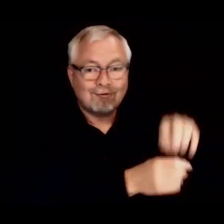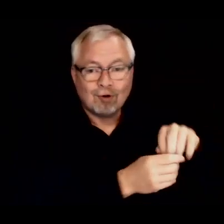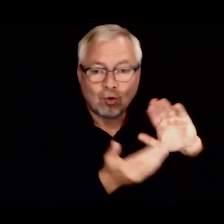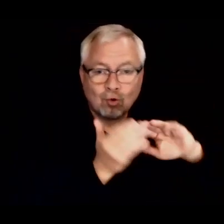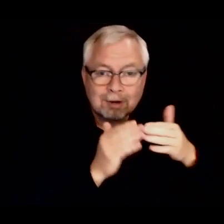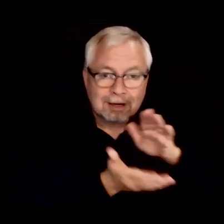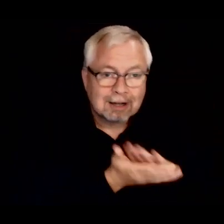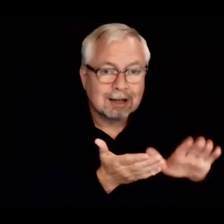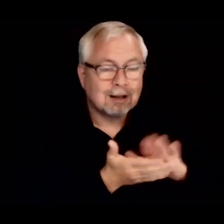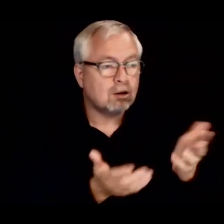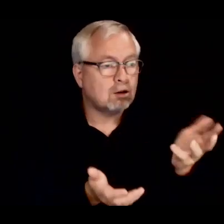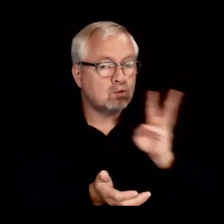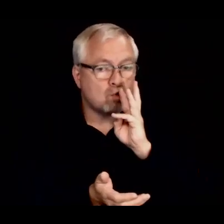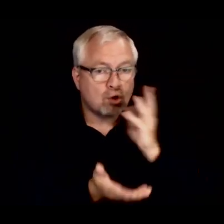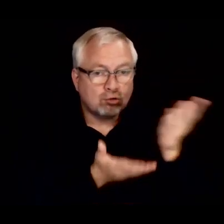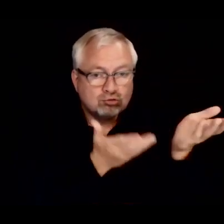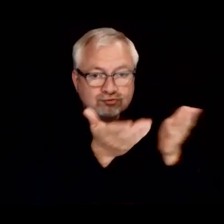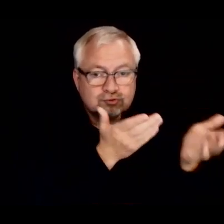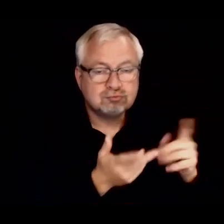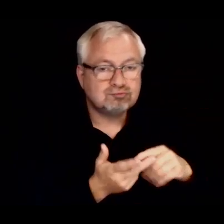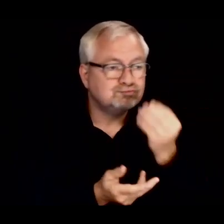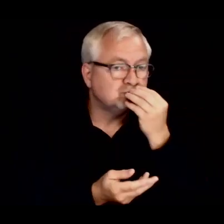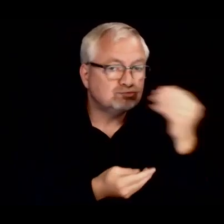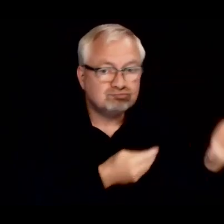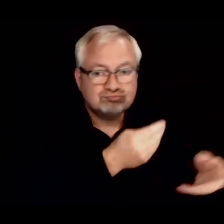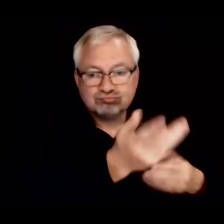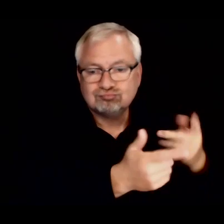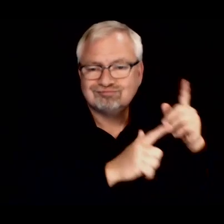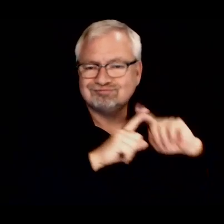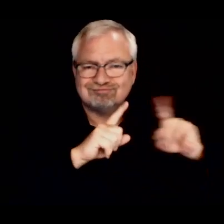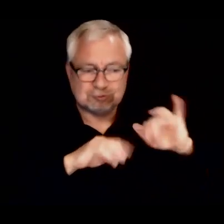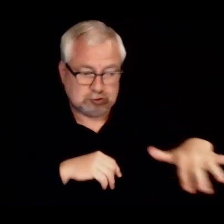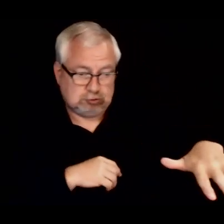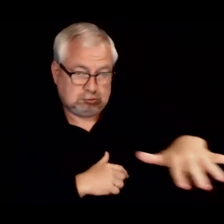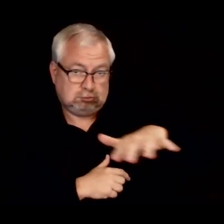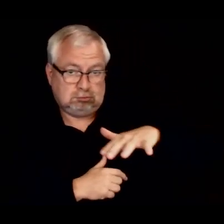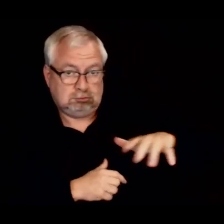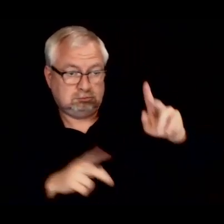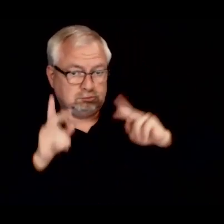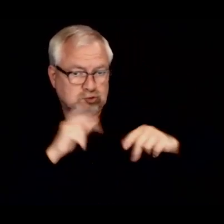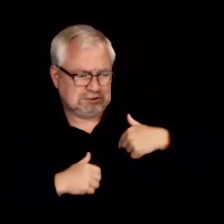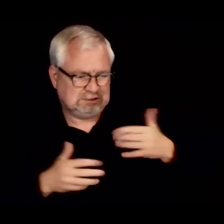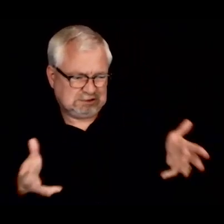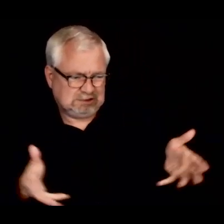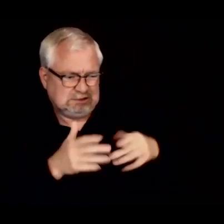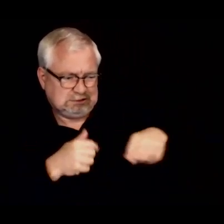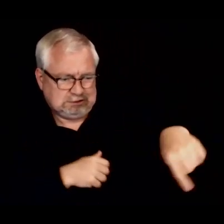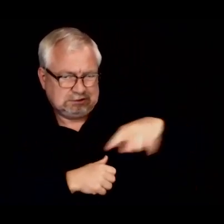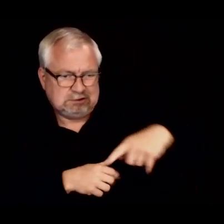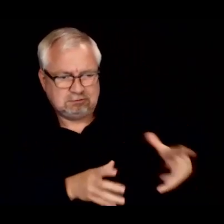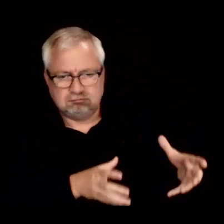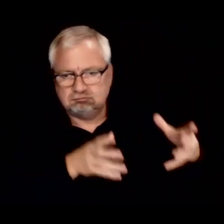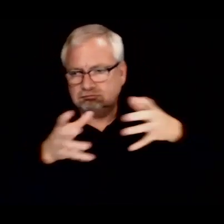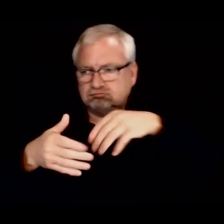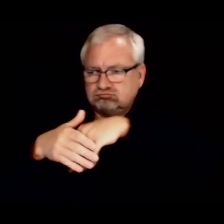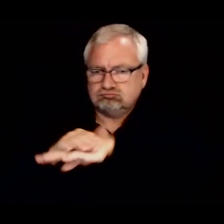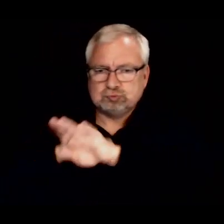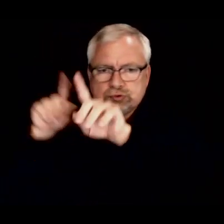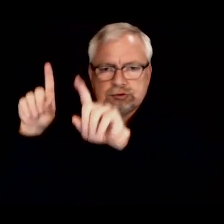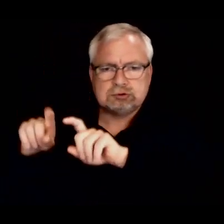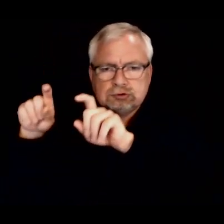to demonstrators and so forth. We've encouraged everyone who is a part of those events to seek testing, whether they feel that they